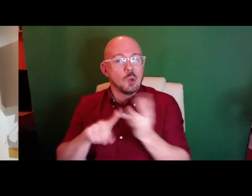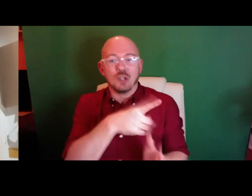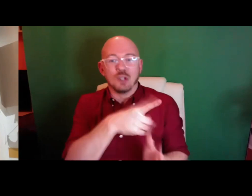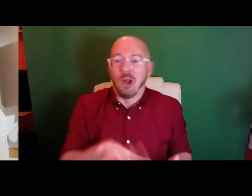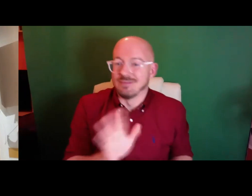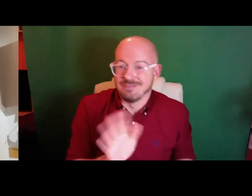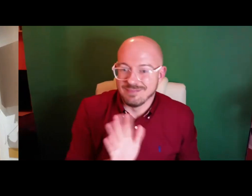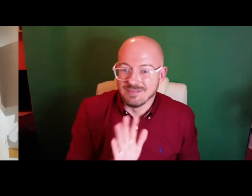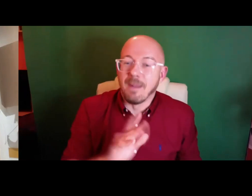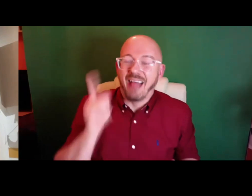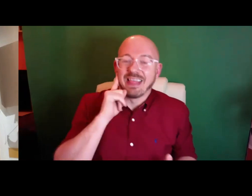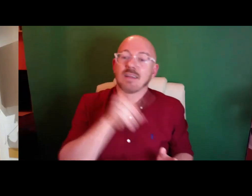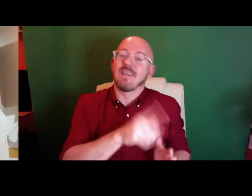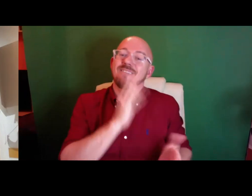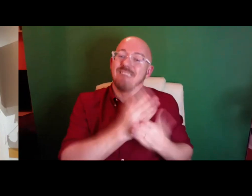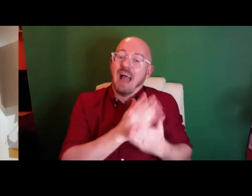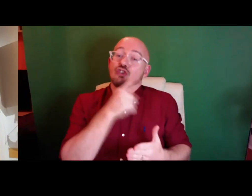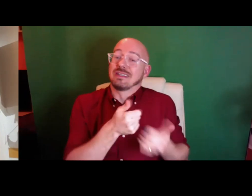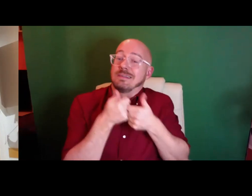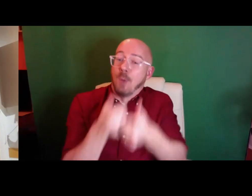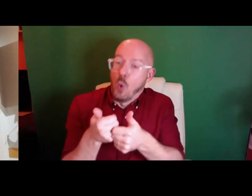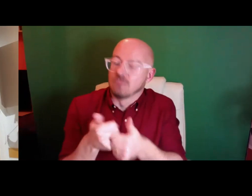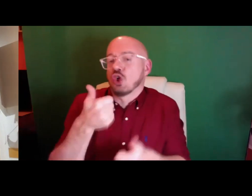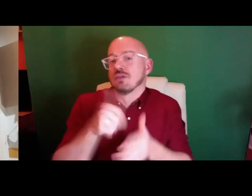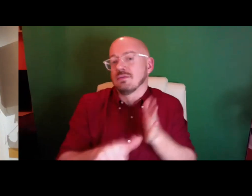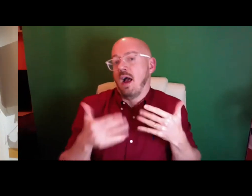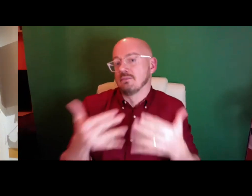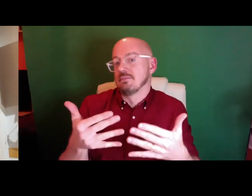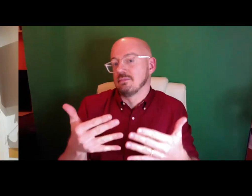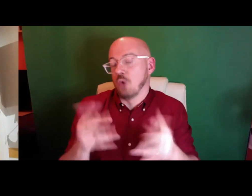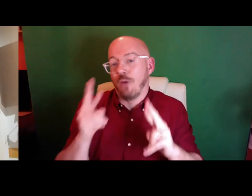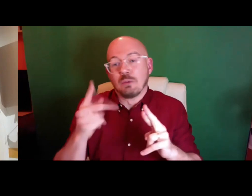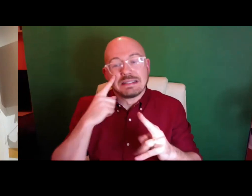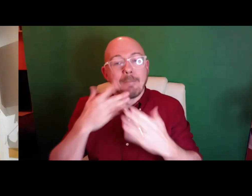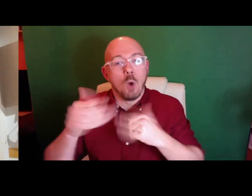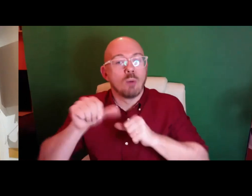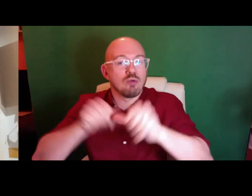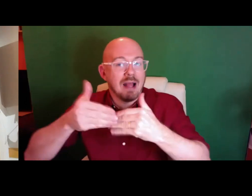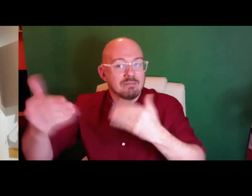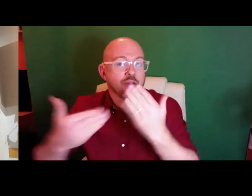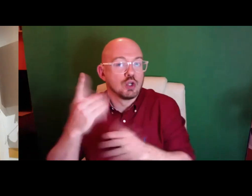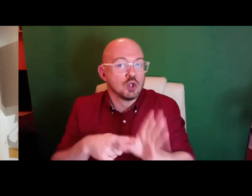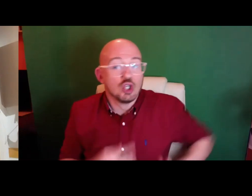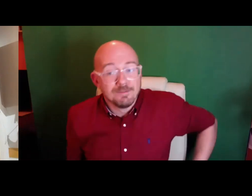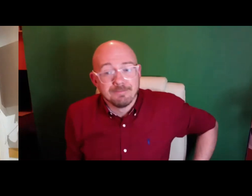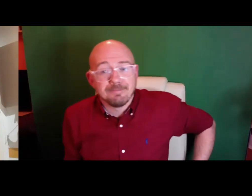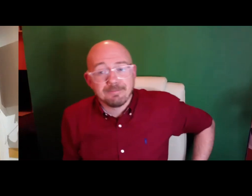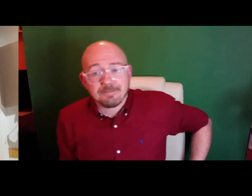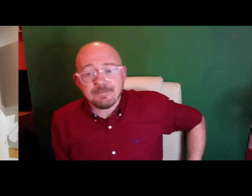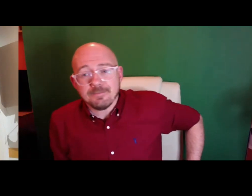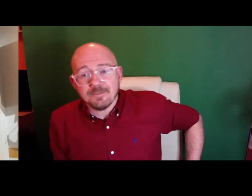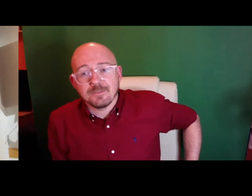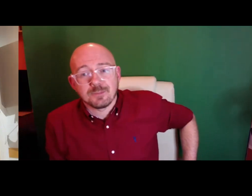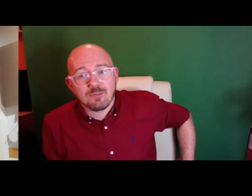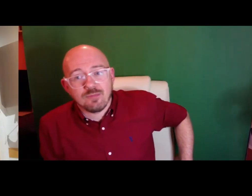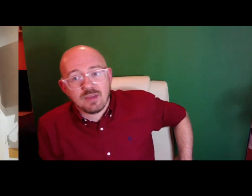do. She can't force different parts of the government to implement all of the recommendations, but she's supportive of them and wants to see more